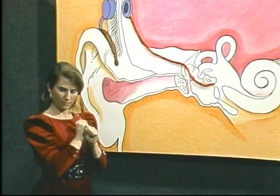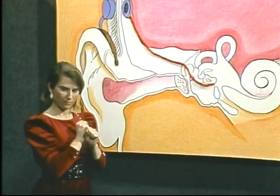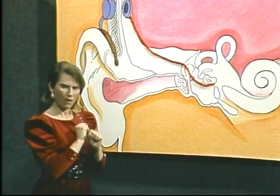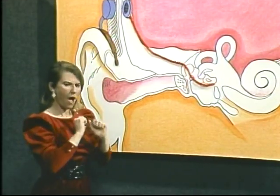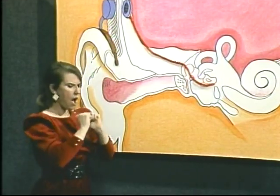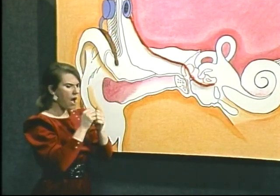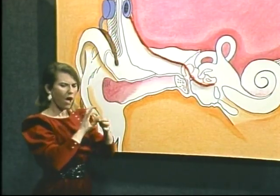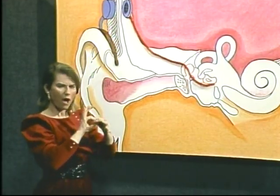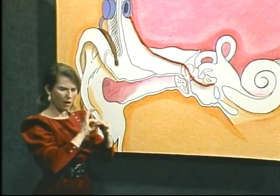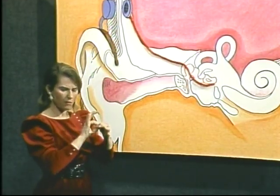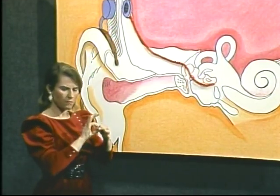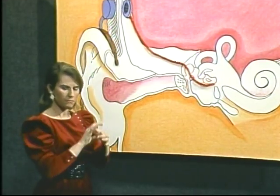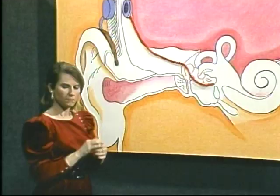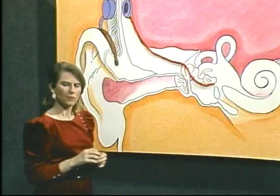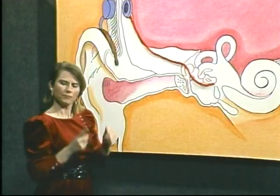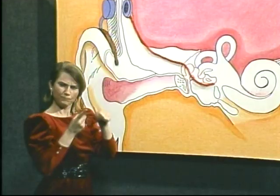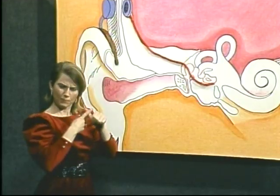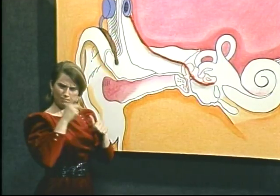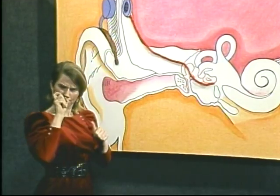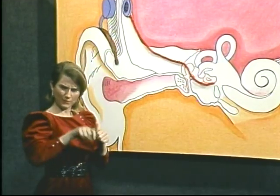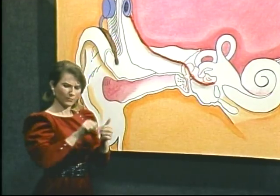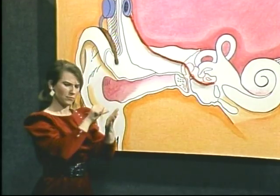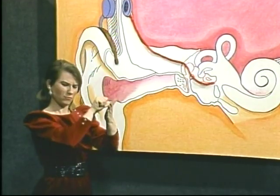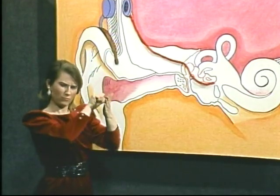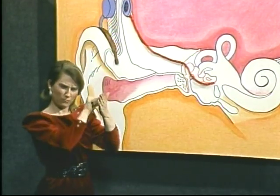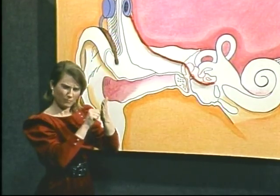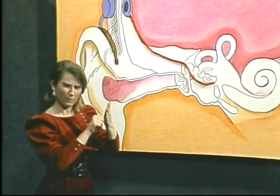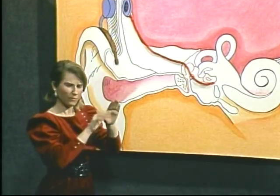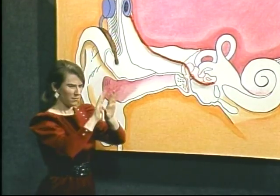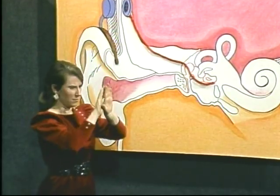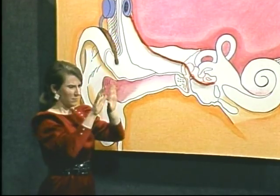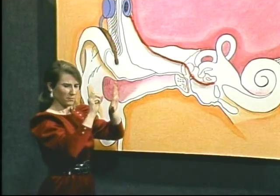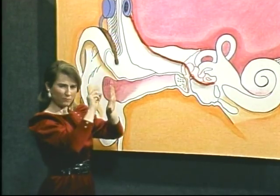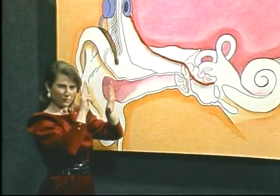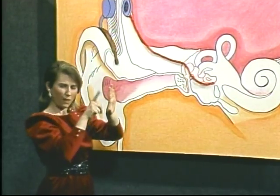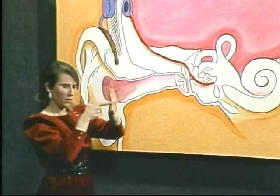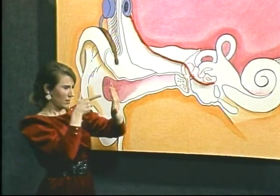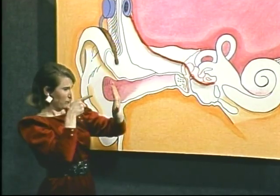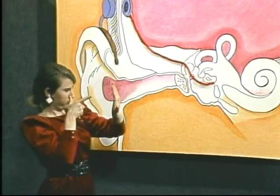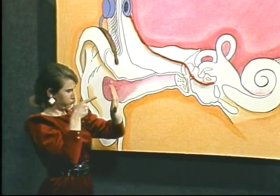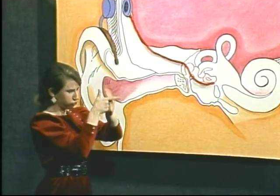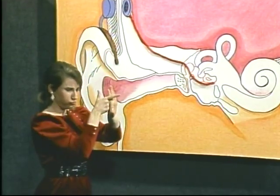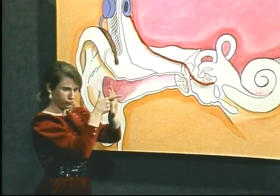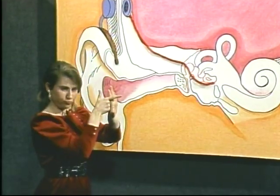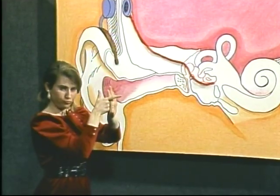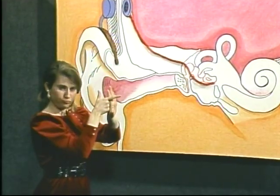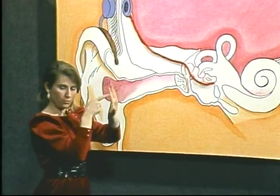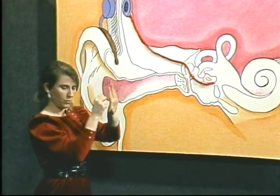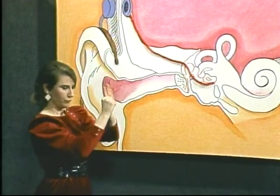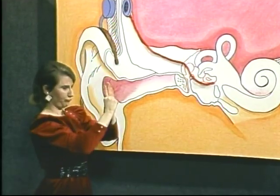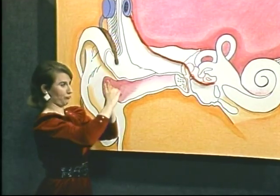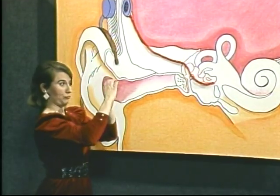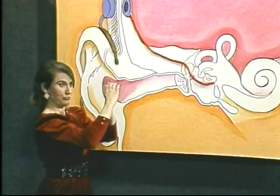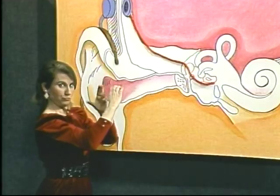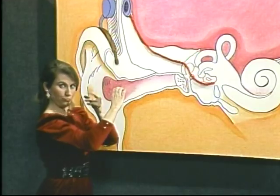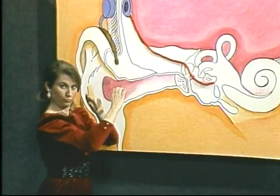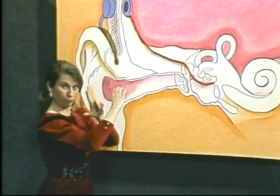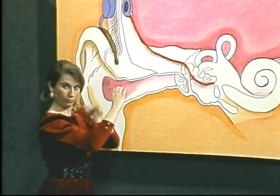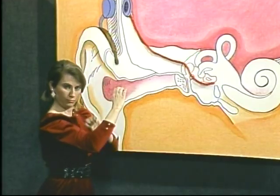From the transmitter, the information goes to the receiver. The receiver has been surgically implanted by drilling a hole